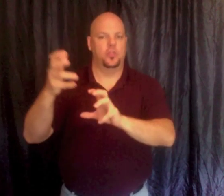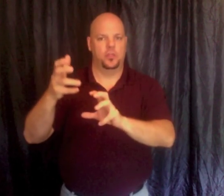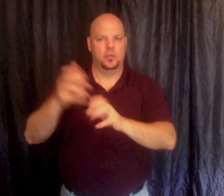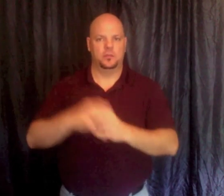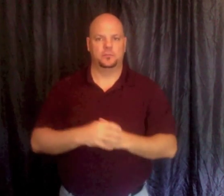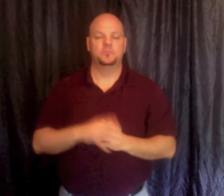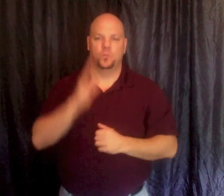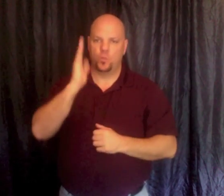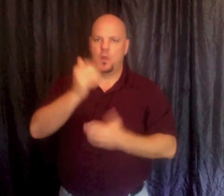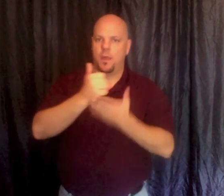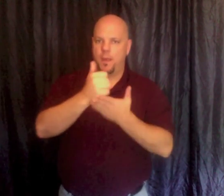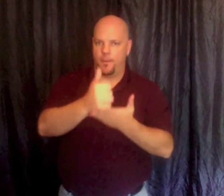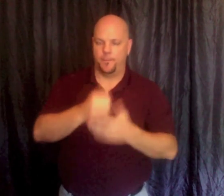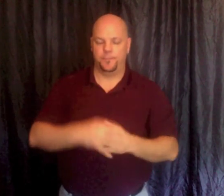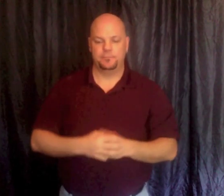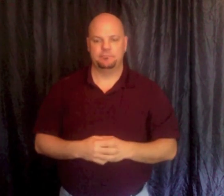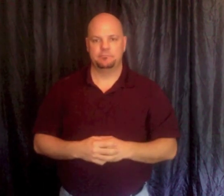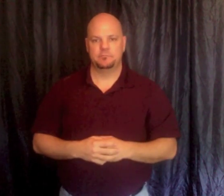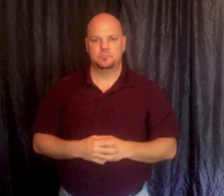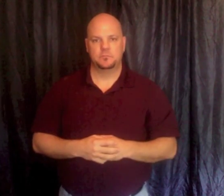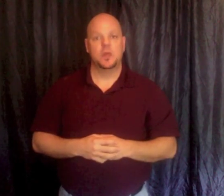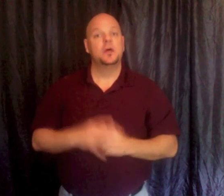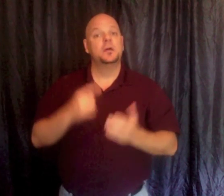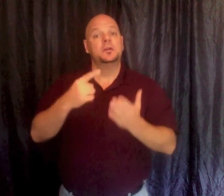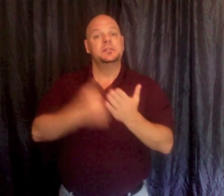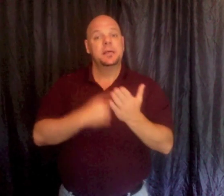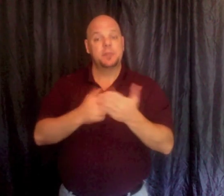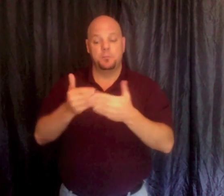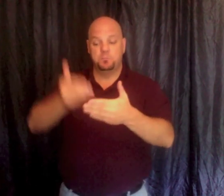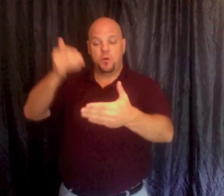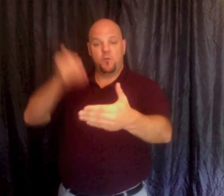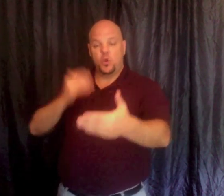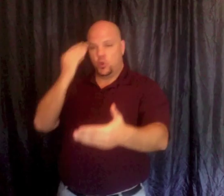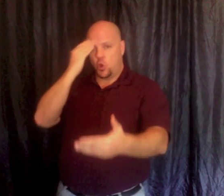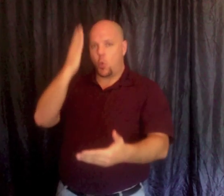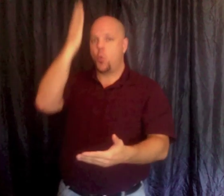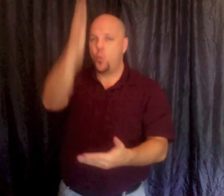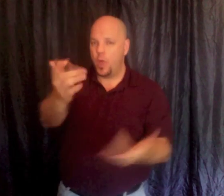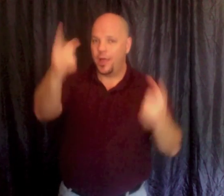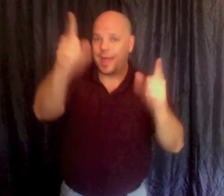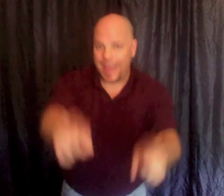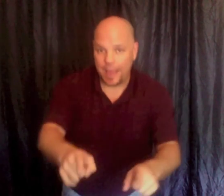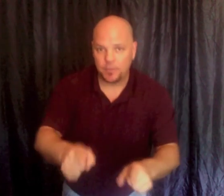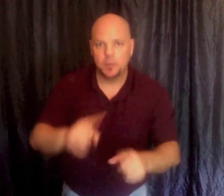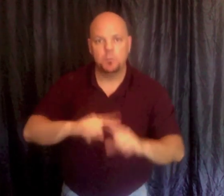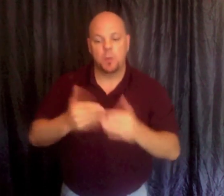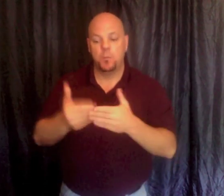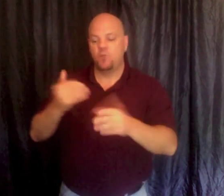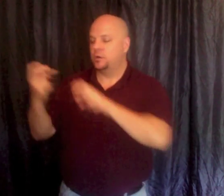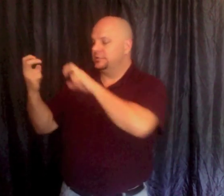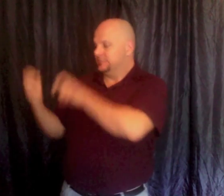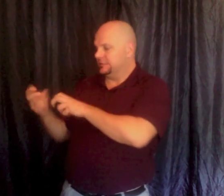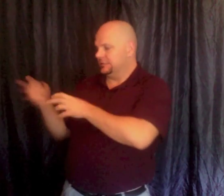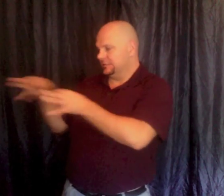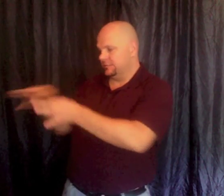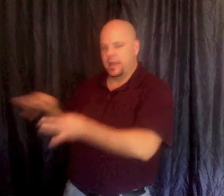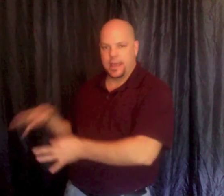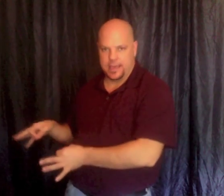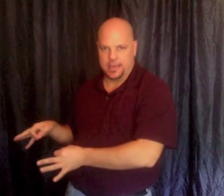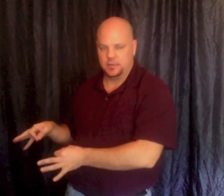Sometimes you know what's coming, and so you can do it before the interpretation. Like we talked about behaviors. I know that that's going to come up about behaviors, so